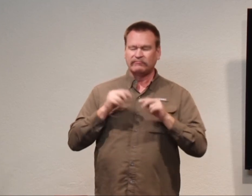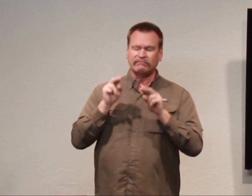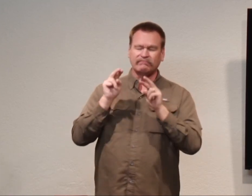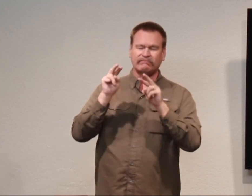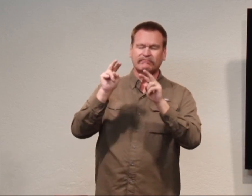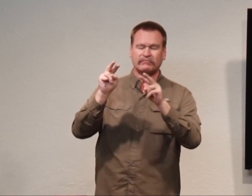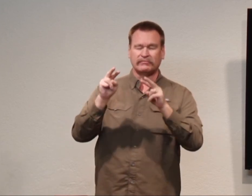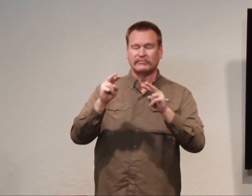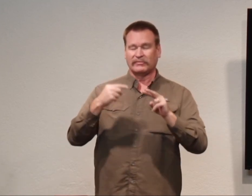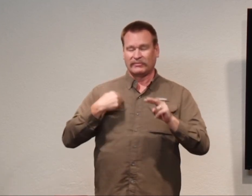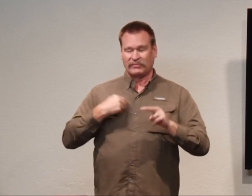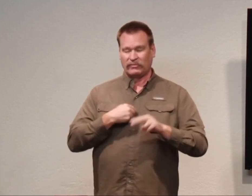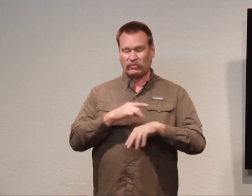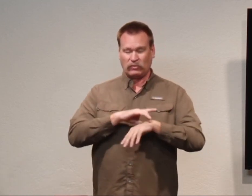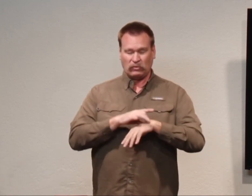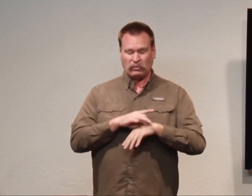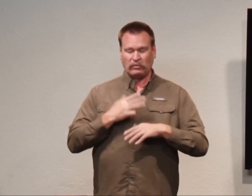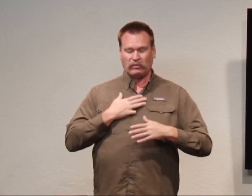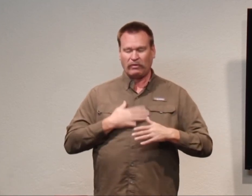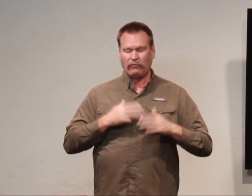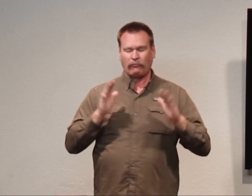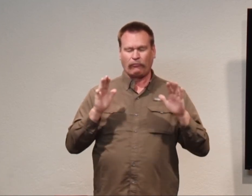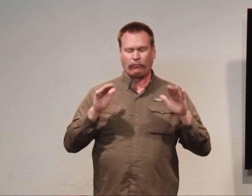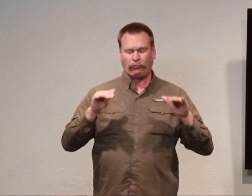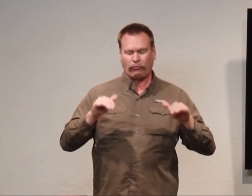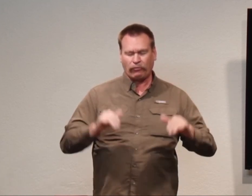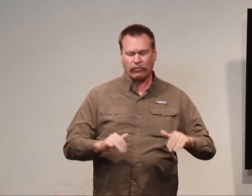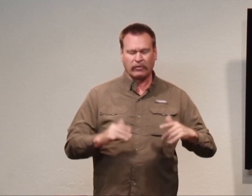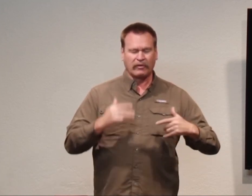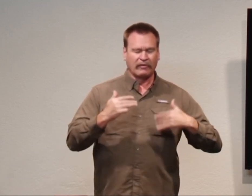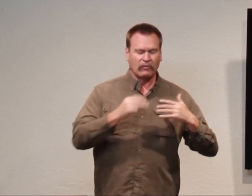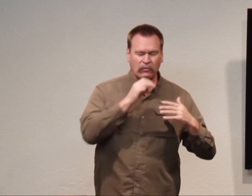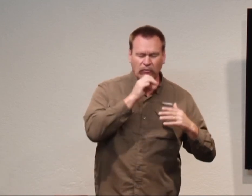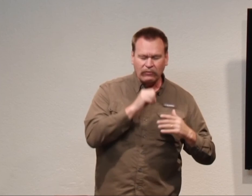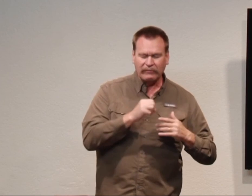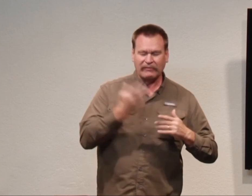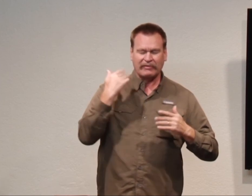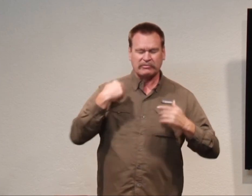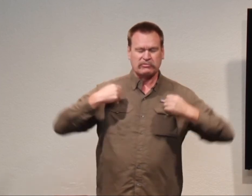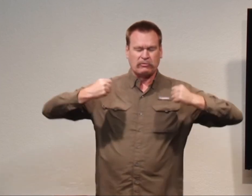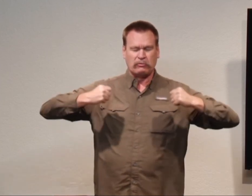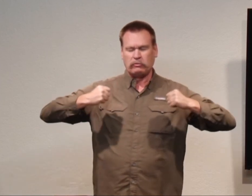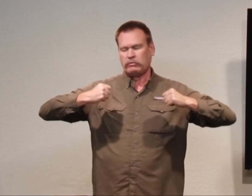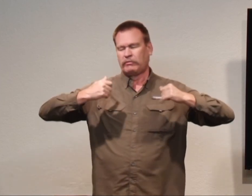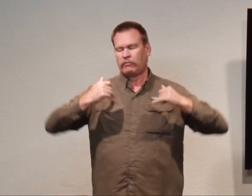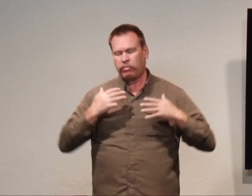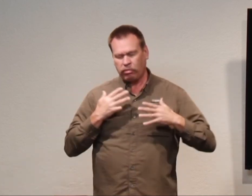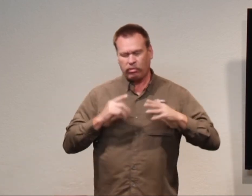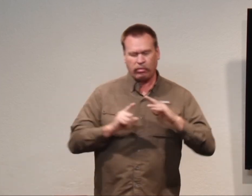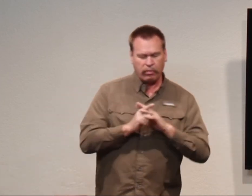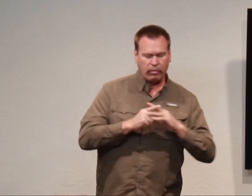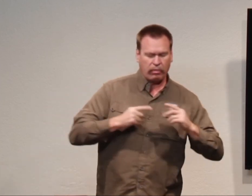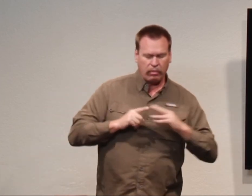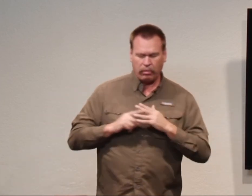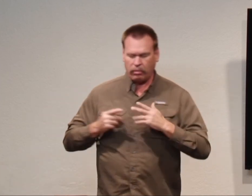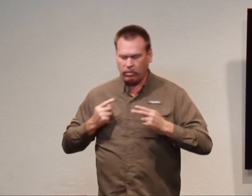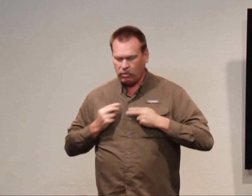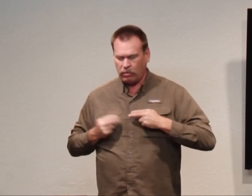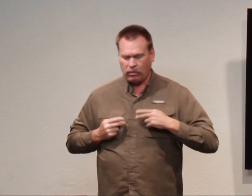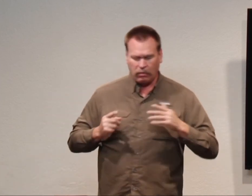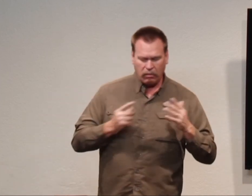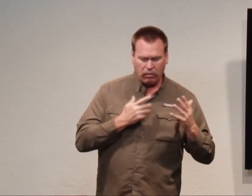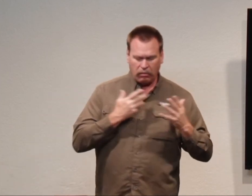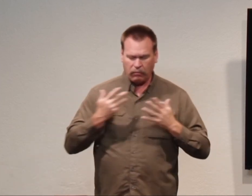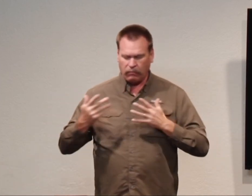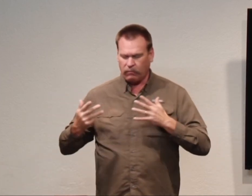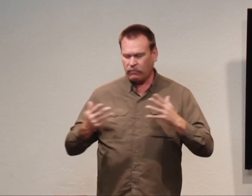gives us new life, and we're looking forward to heaven, because our earthly bodies are going to deteriorate, they're going to wear out. They're strong